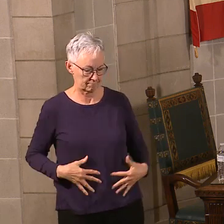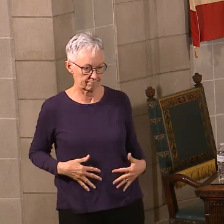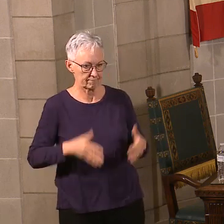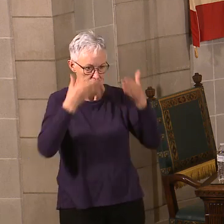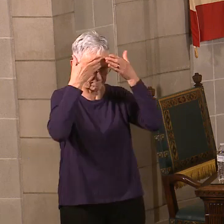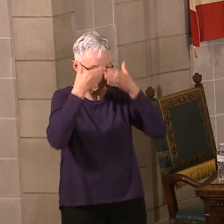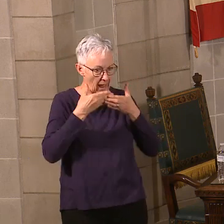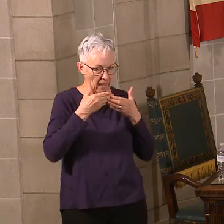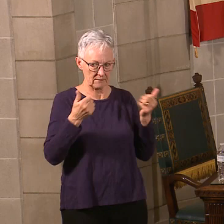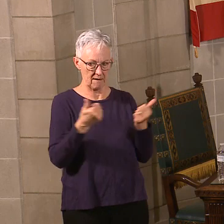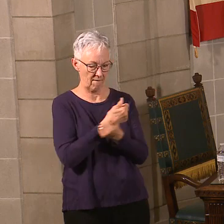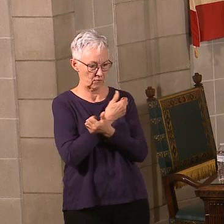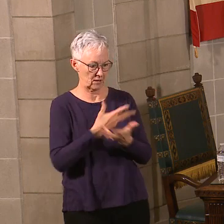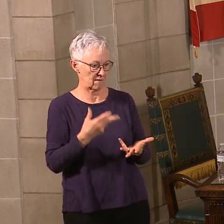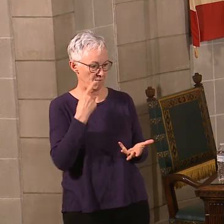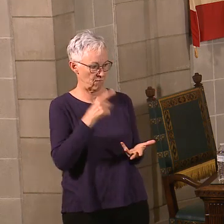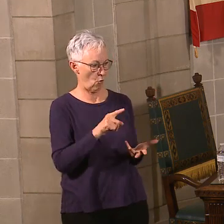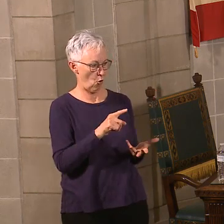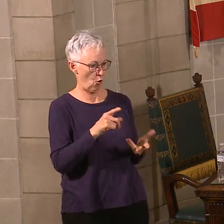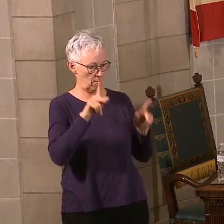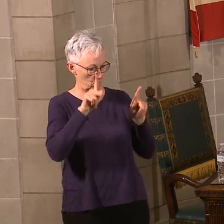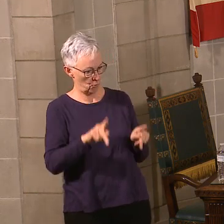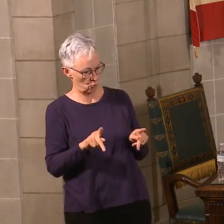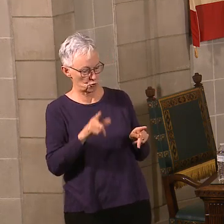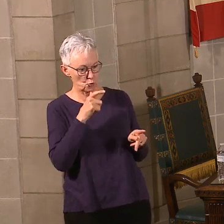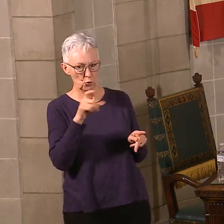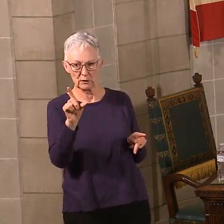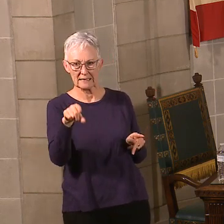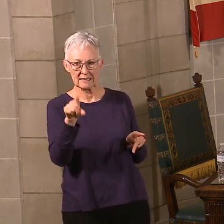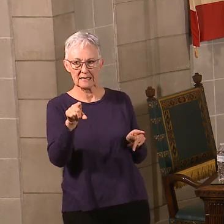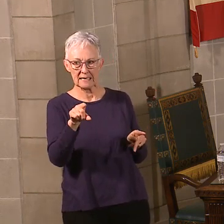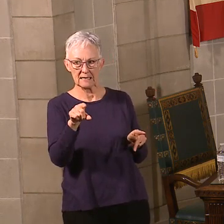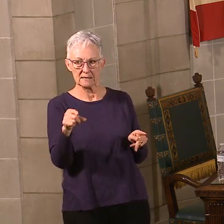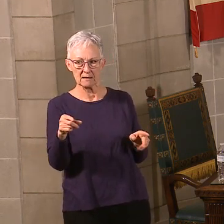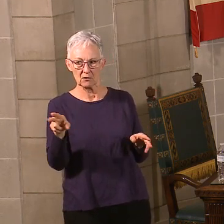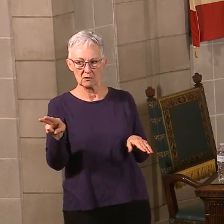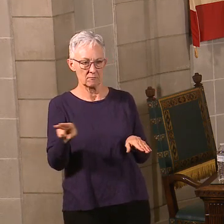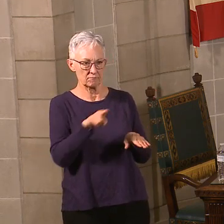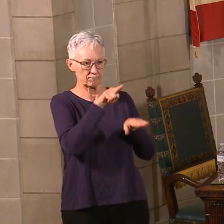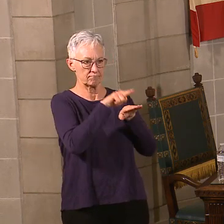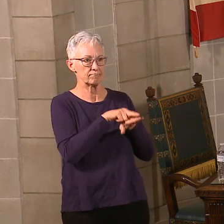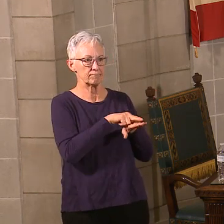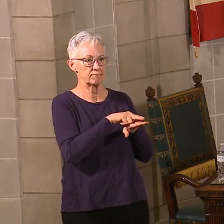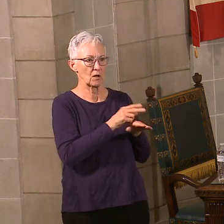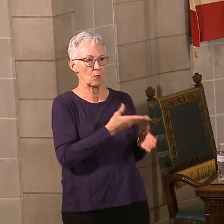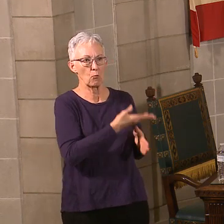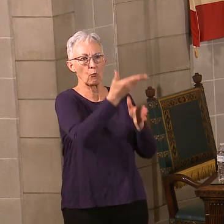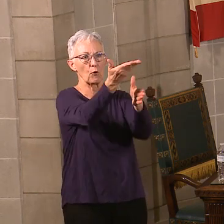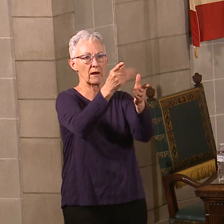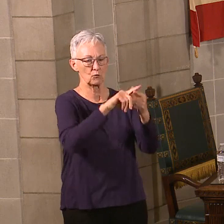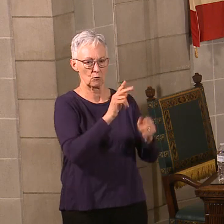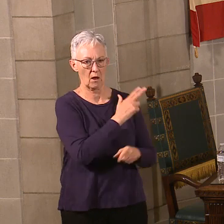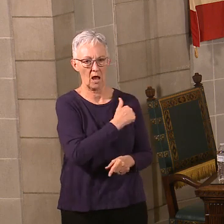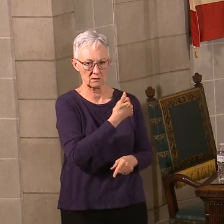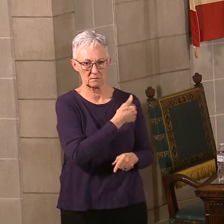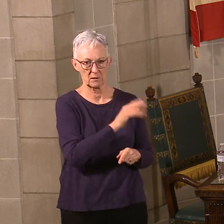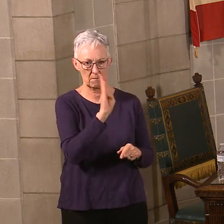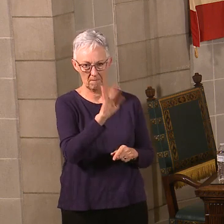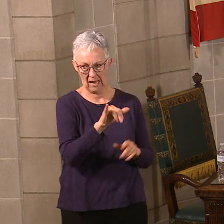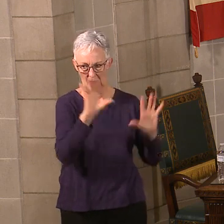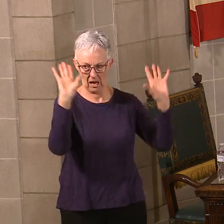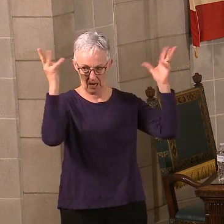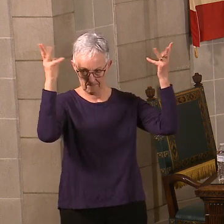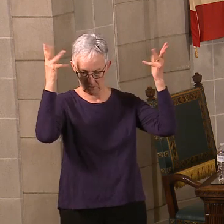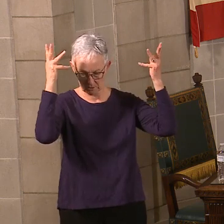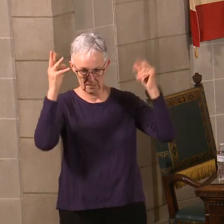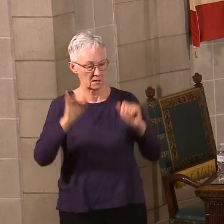patients to these facilities that we'll be designating as convalescent sites after patients get well enough to leave the hospital